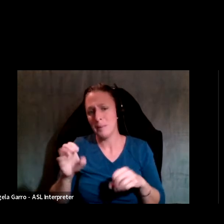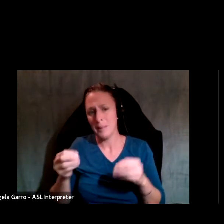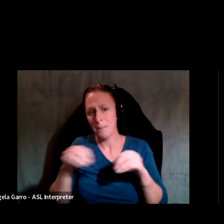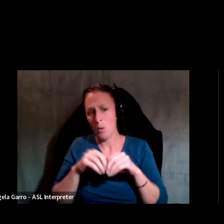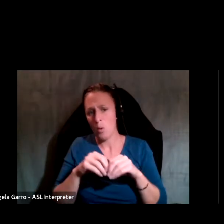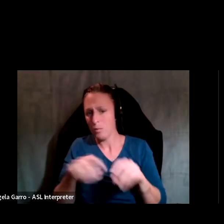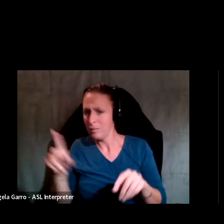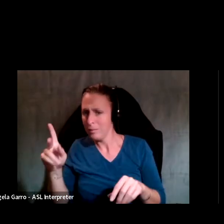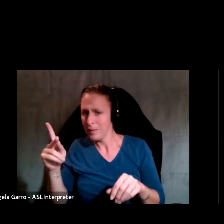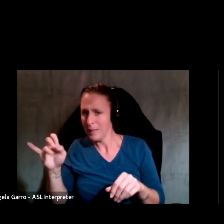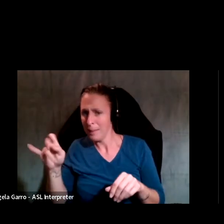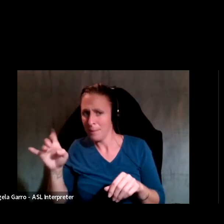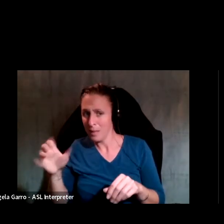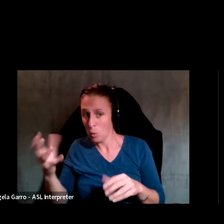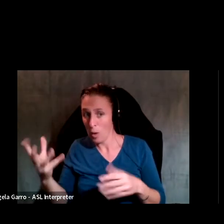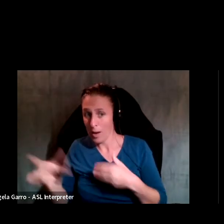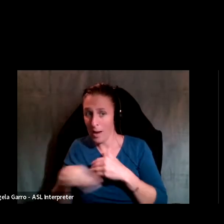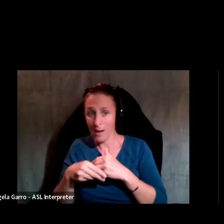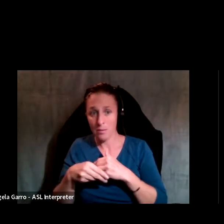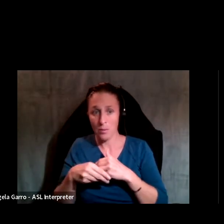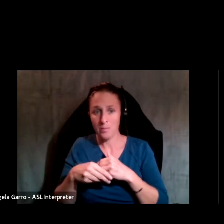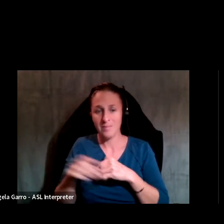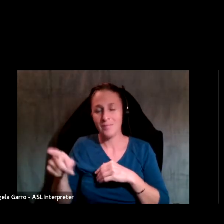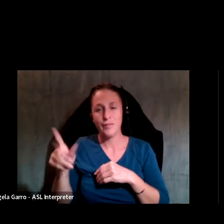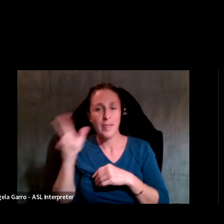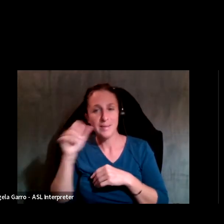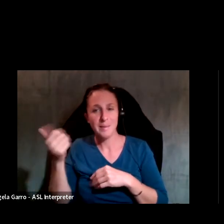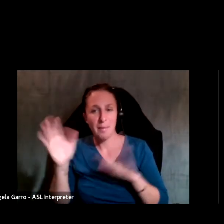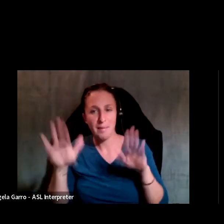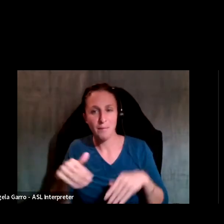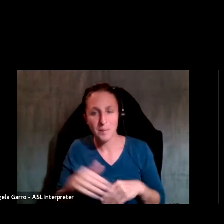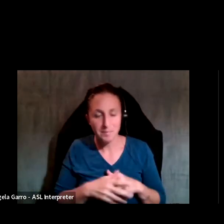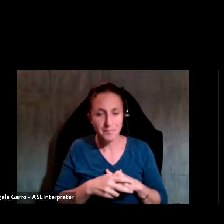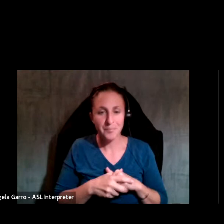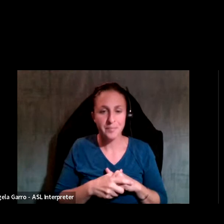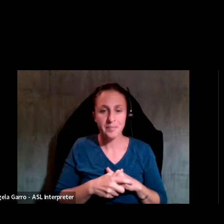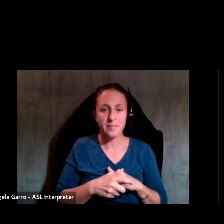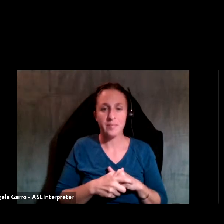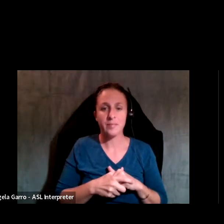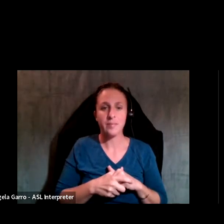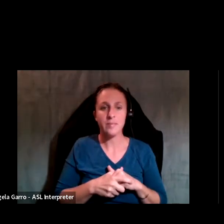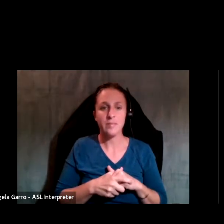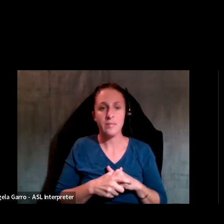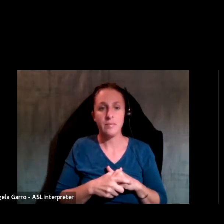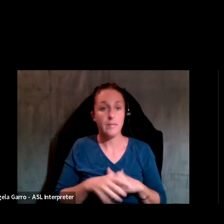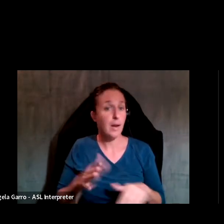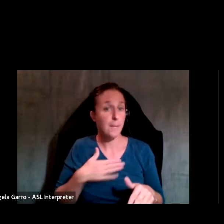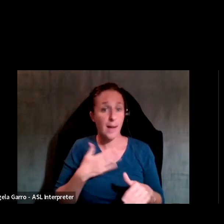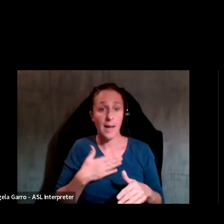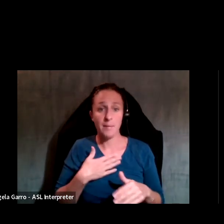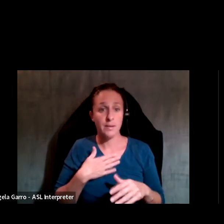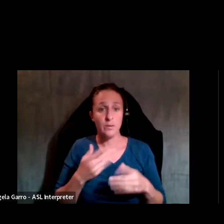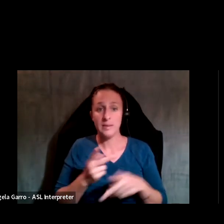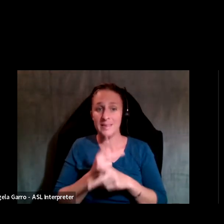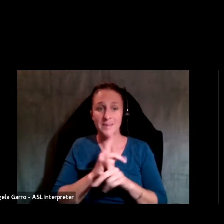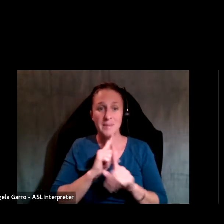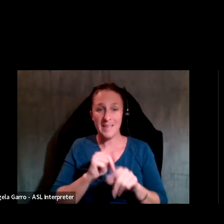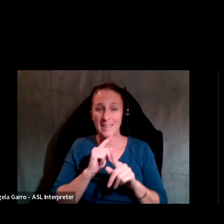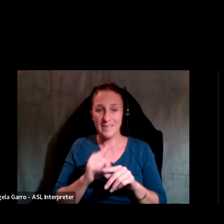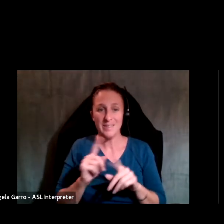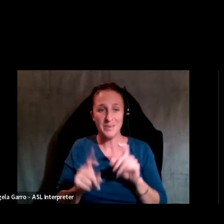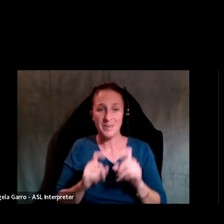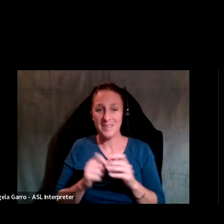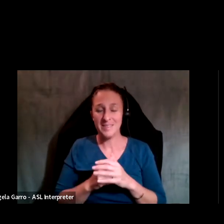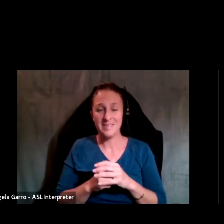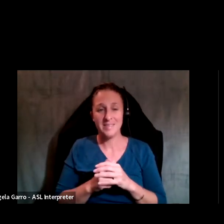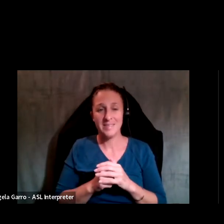Kempke? I don't know. Oh, she's not. She's listening to something else. Sorry. I'm happy to keep answering questions. Oh, no, well, that